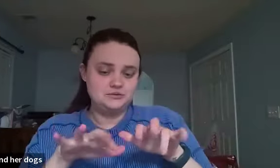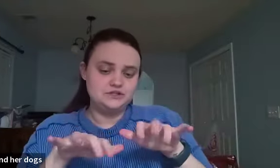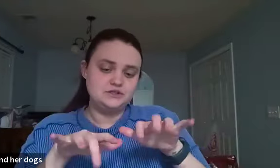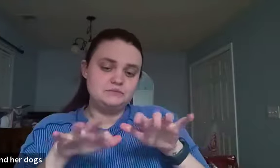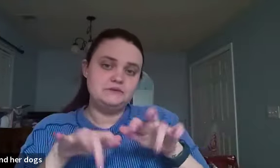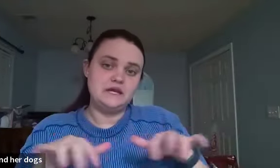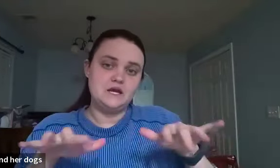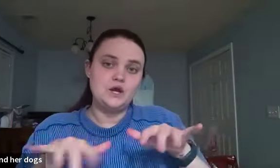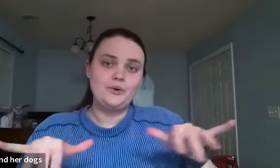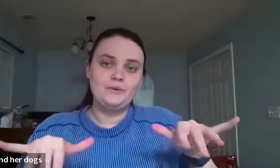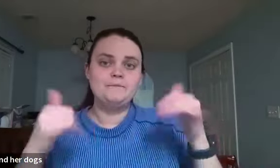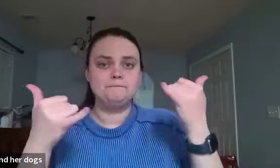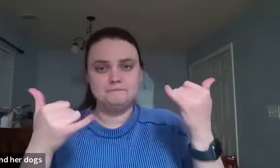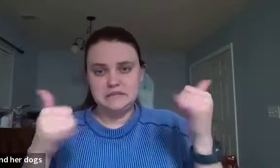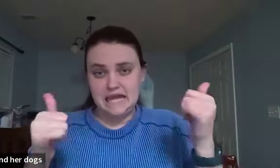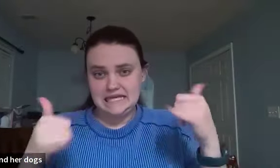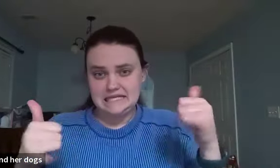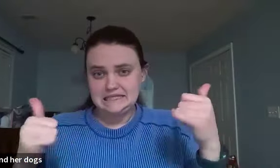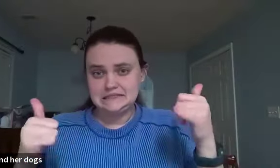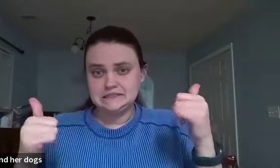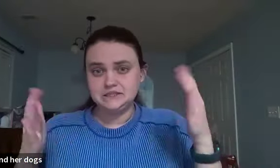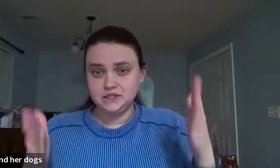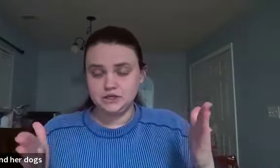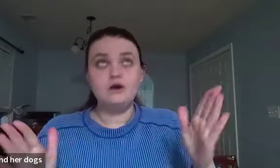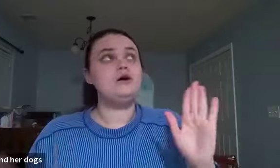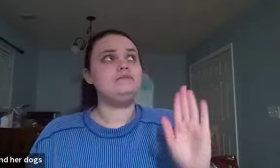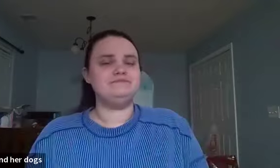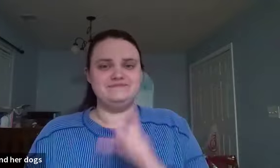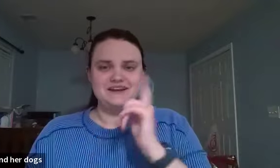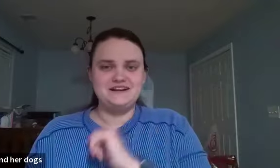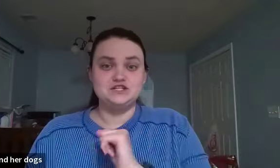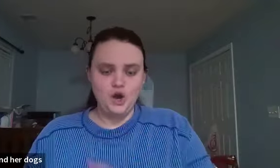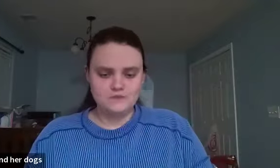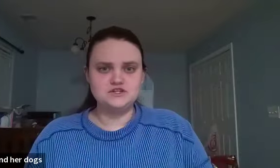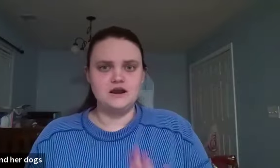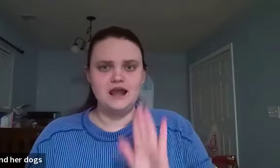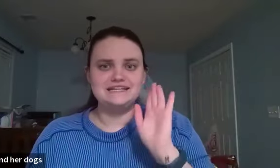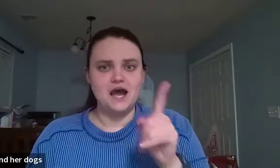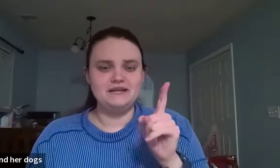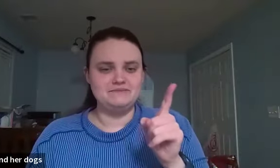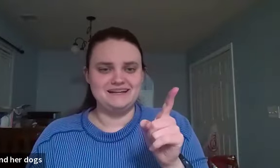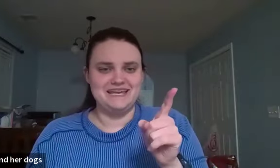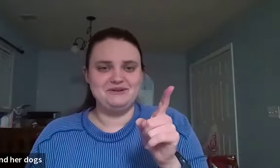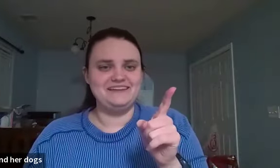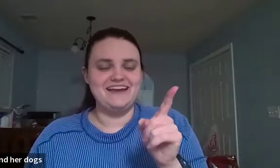you could do piano play. Oh, there it is. Oh, I'm sorry. I did not mean to bang my table like